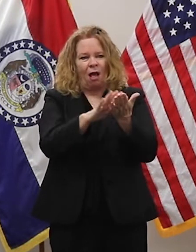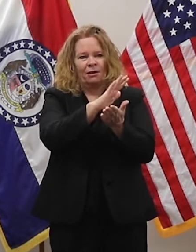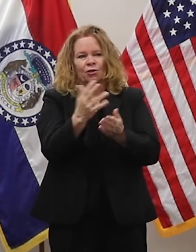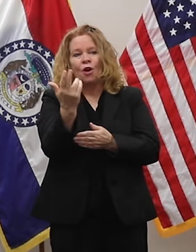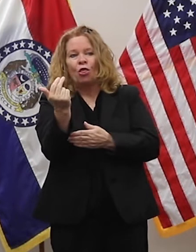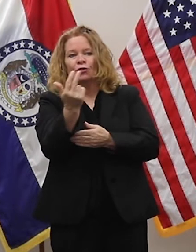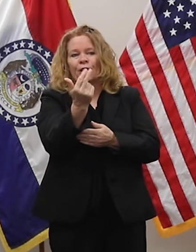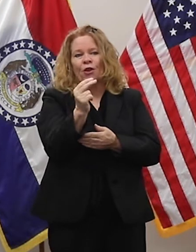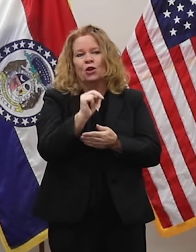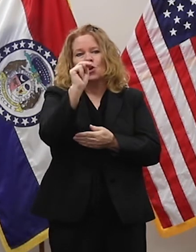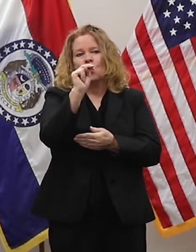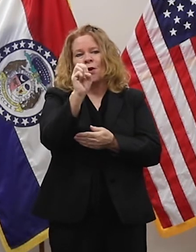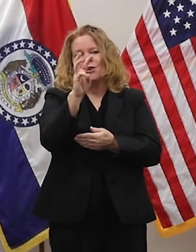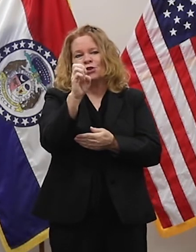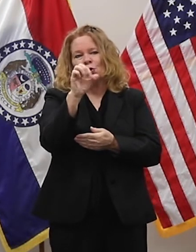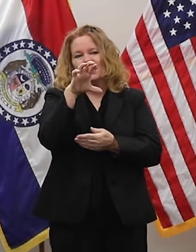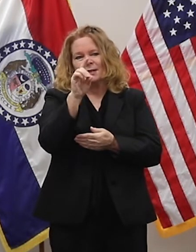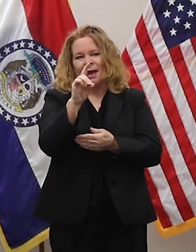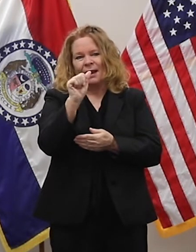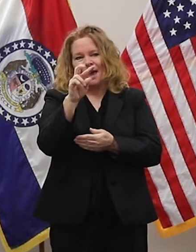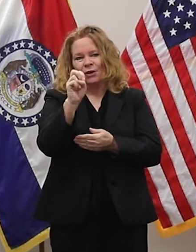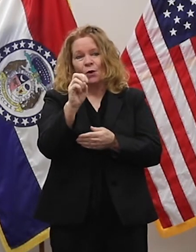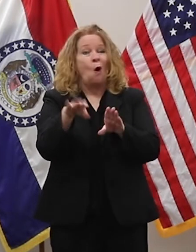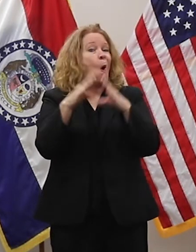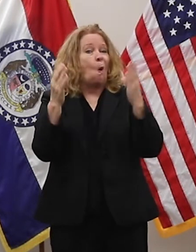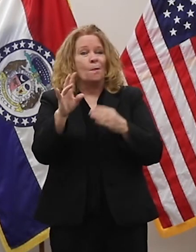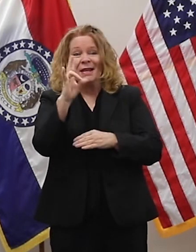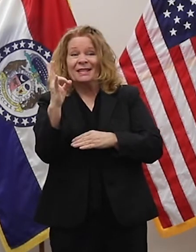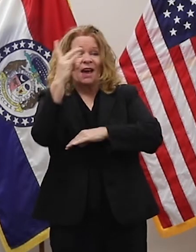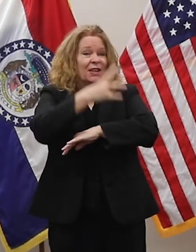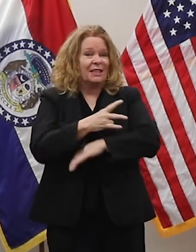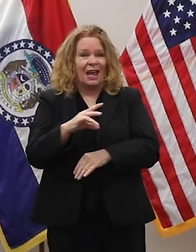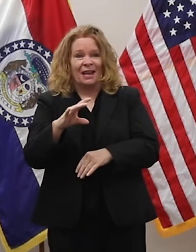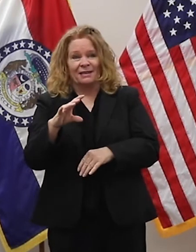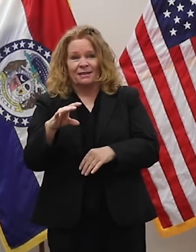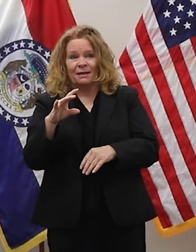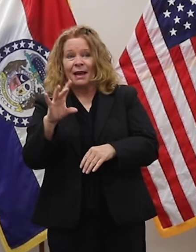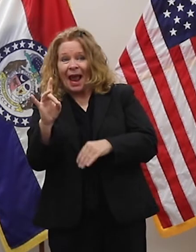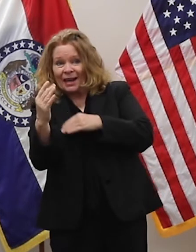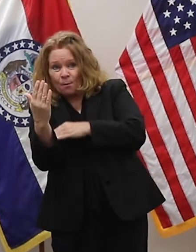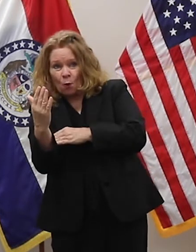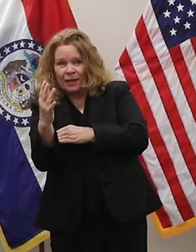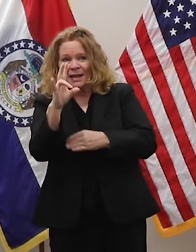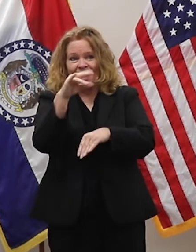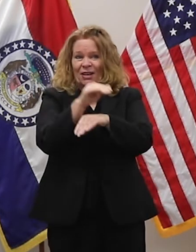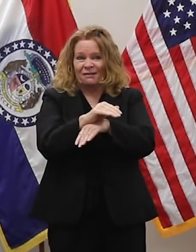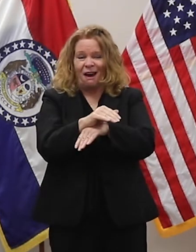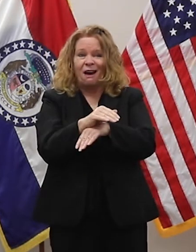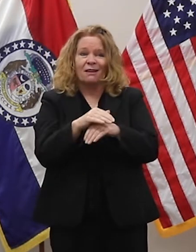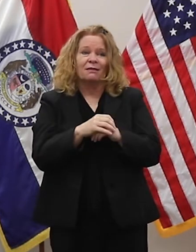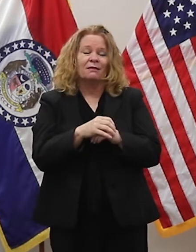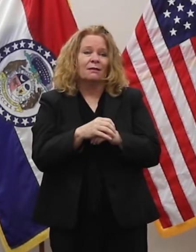Newstead Avenue, and it's open 7 days a week, 8 in the morning till 7 at night, until further notice. Before visiting